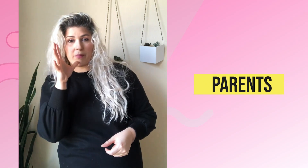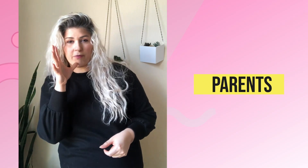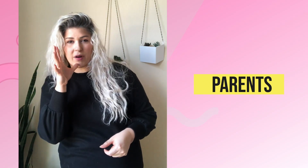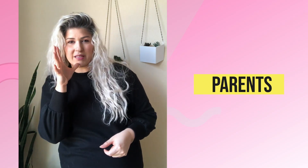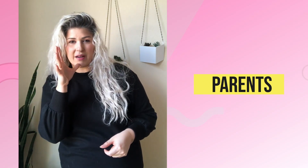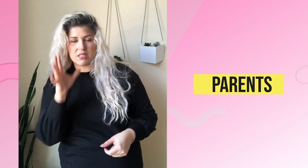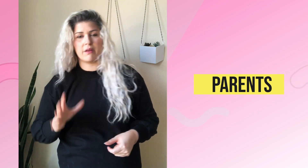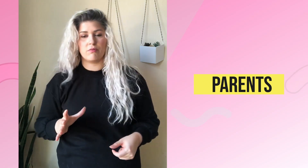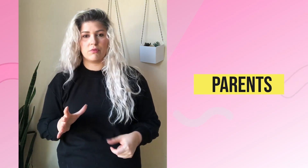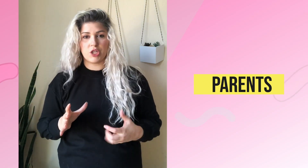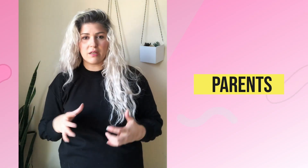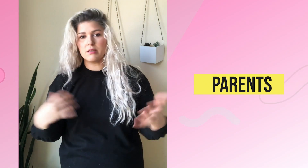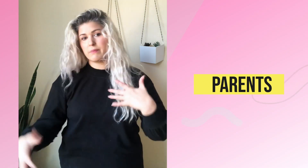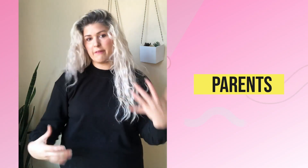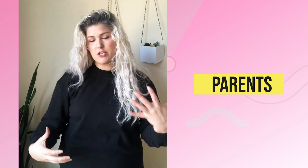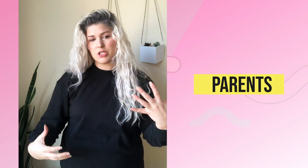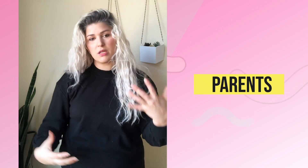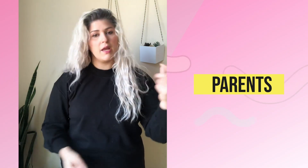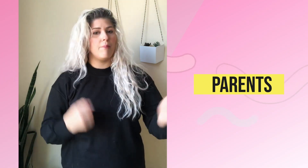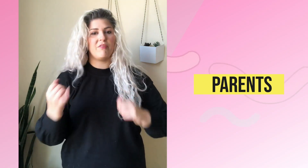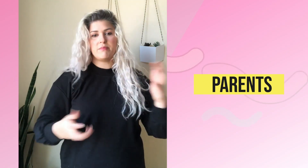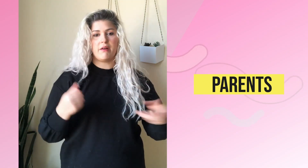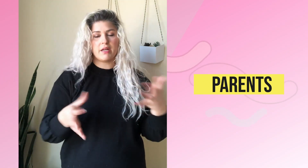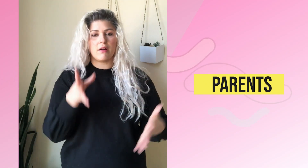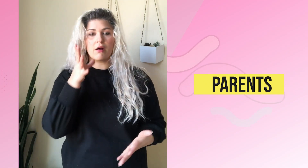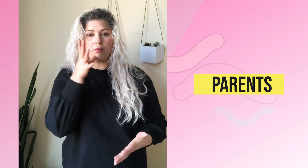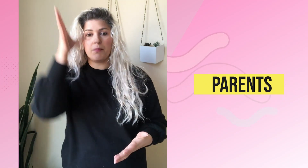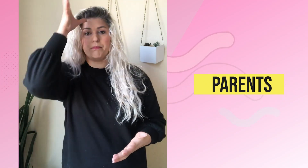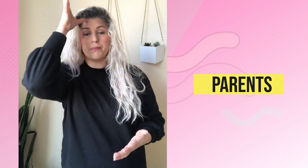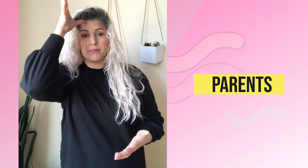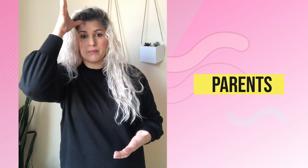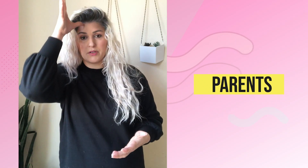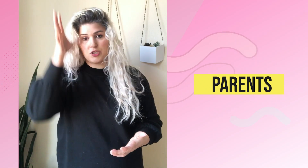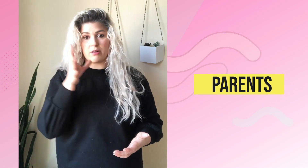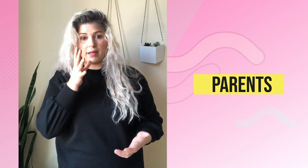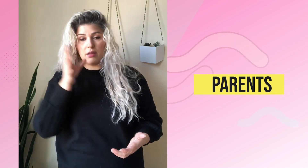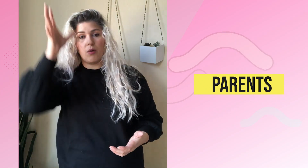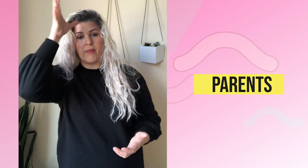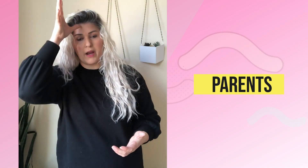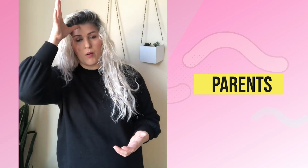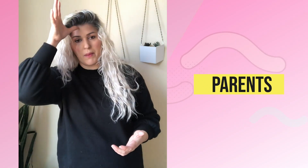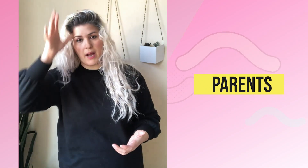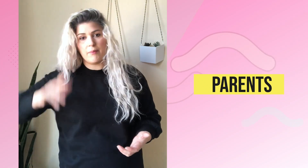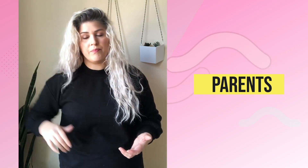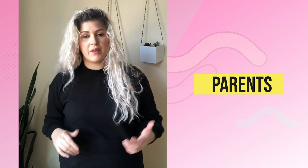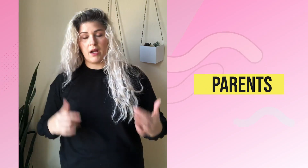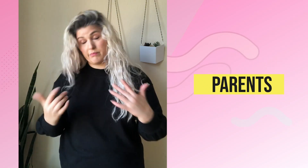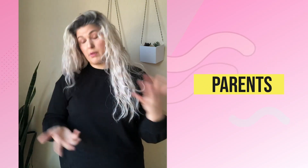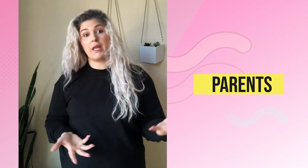straight from my forehead down to my chin to be efficient. But if I'm down here, I'll go whoop, whoop. I'll start down low and then go up